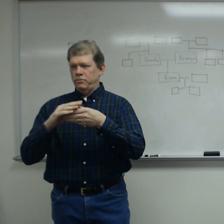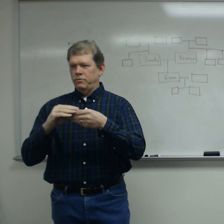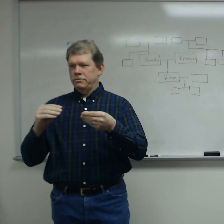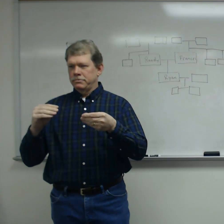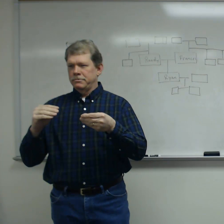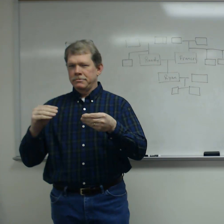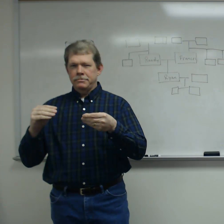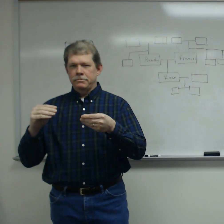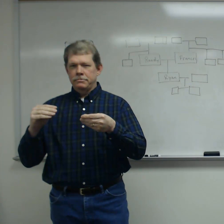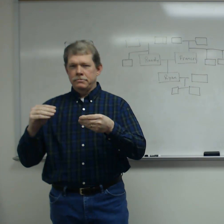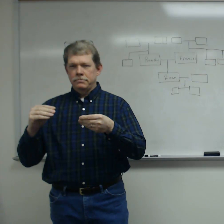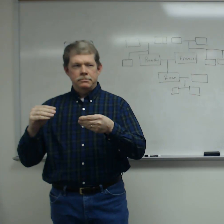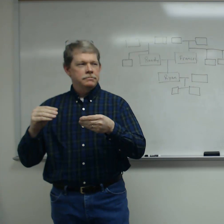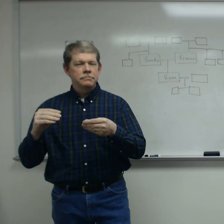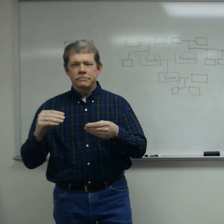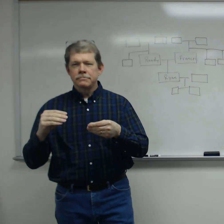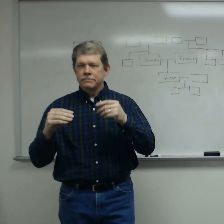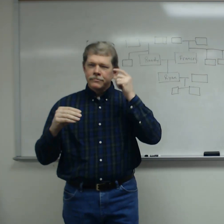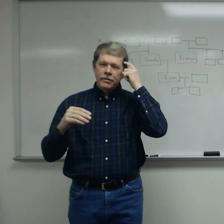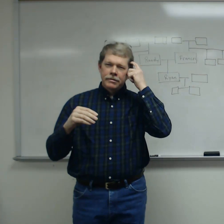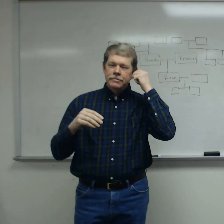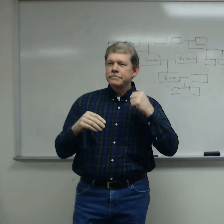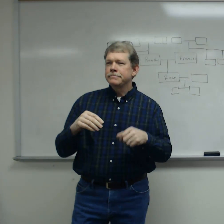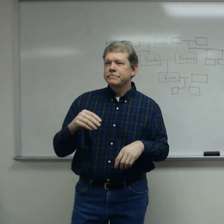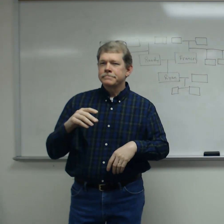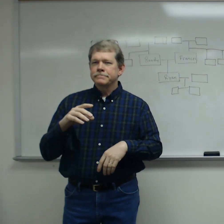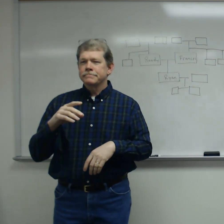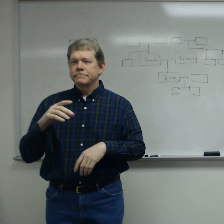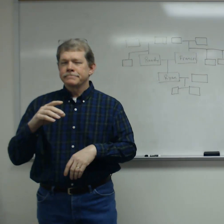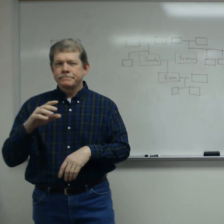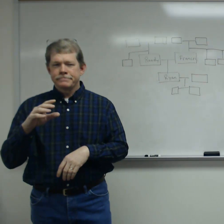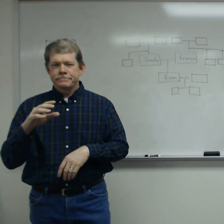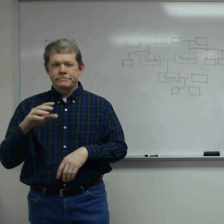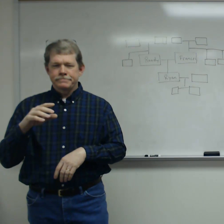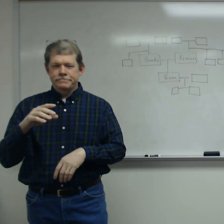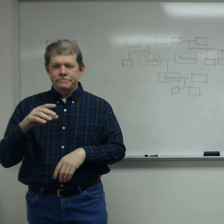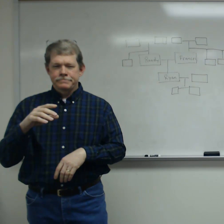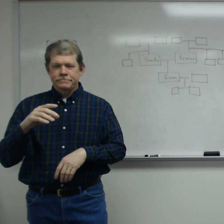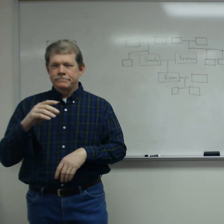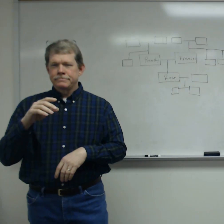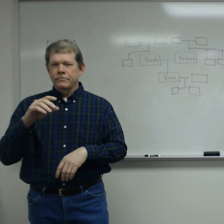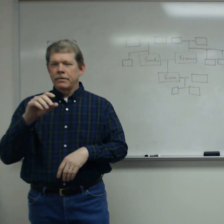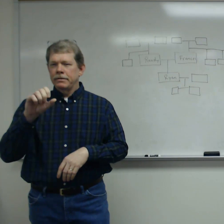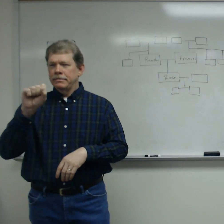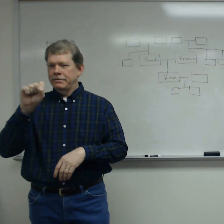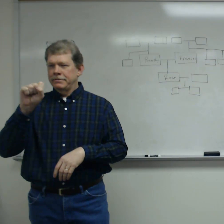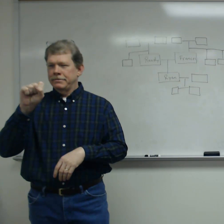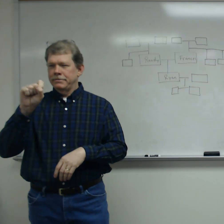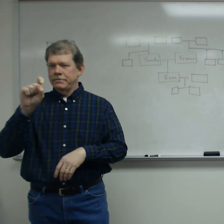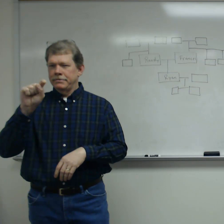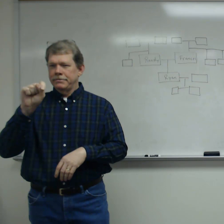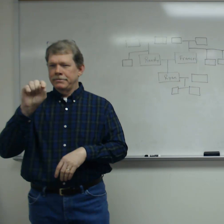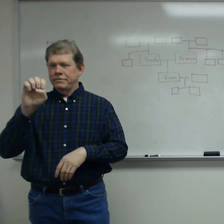I'll tell you a story. And don't yell out what you think you see. Just watch and listen.